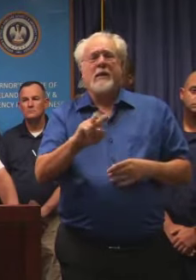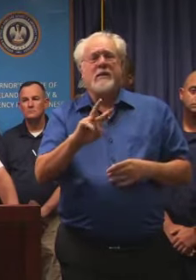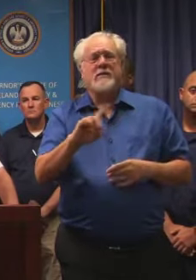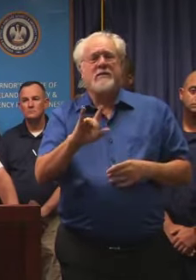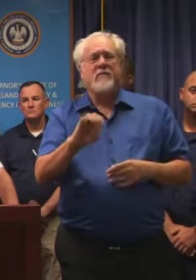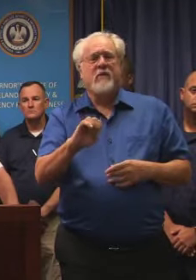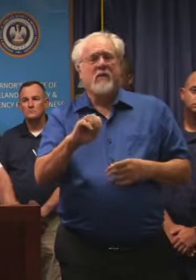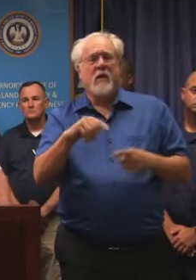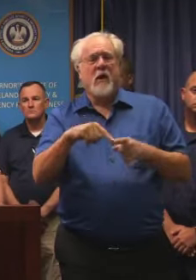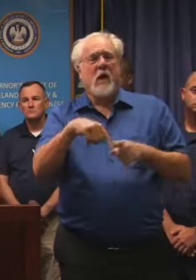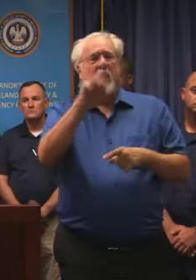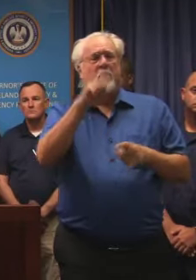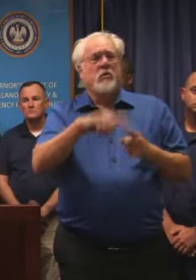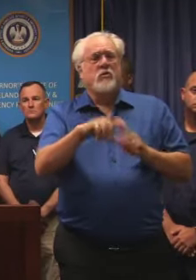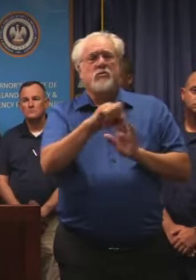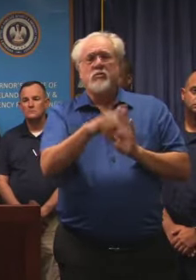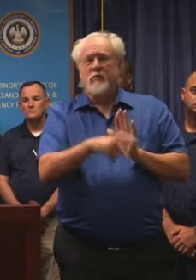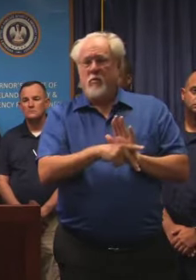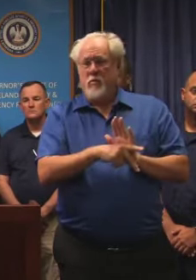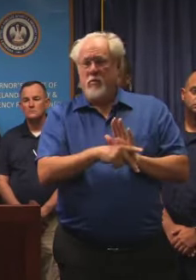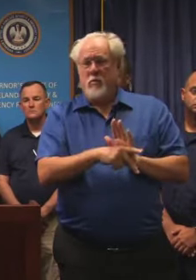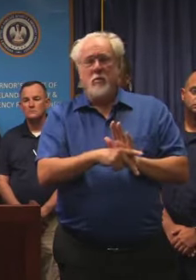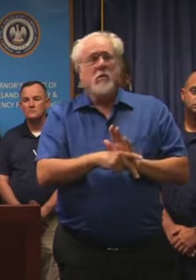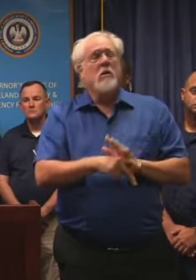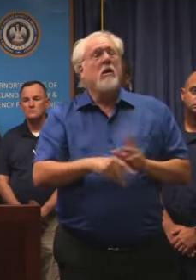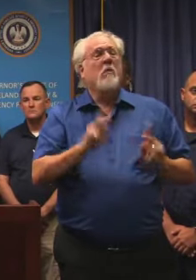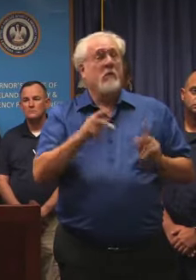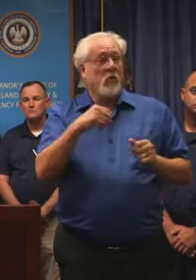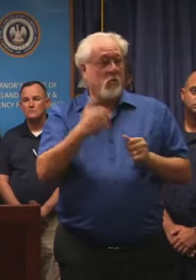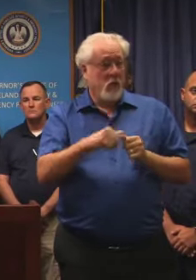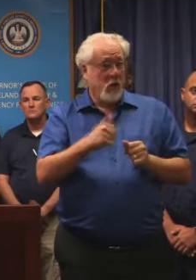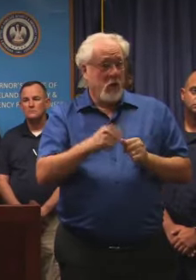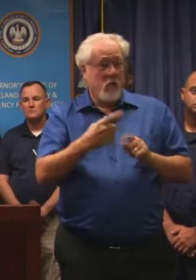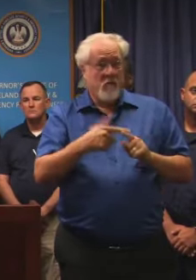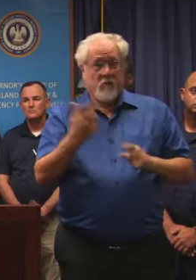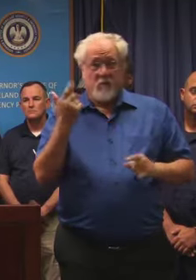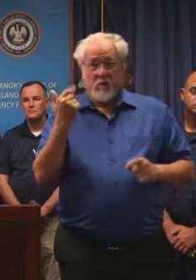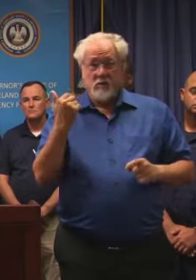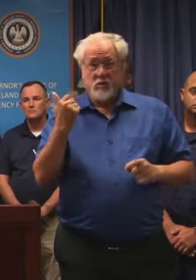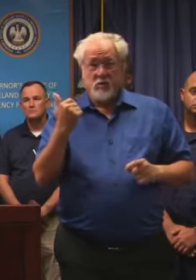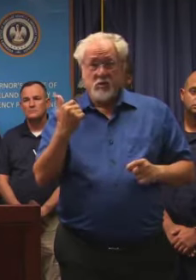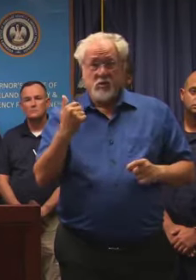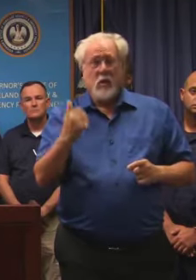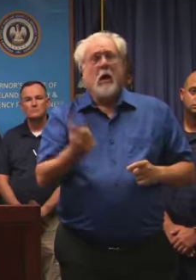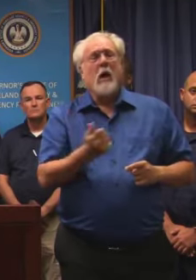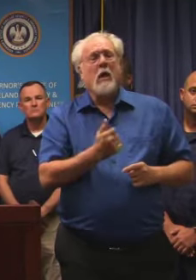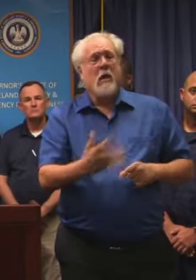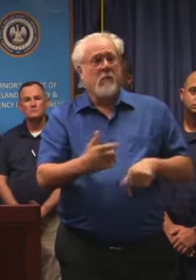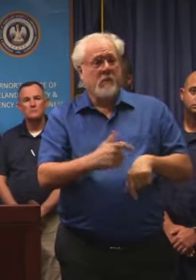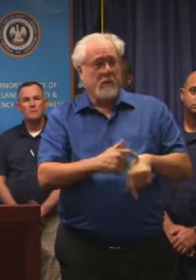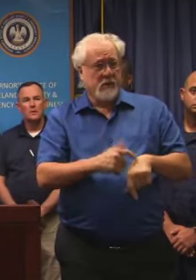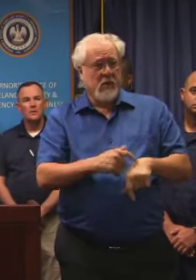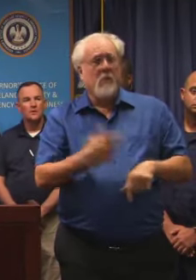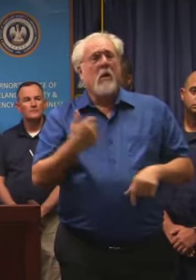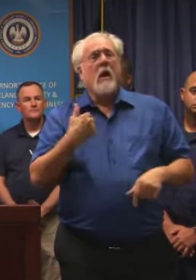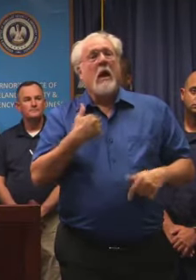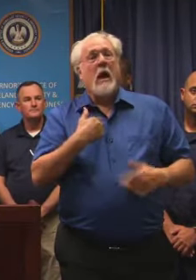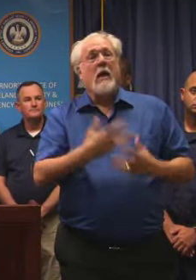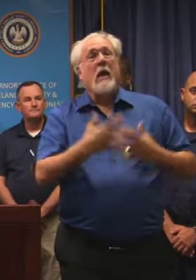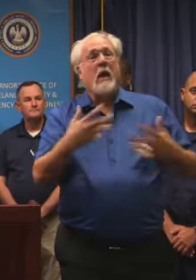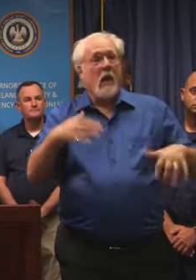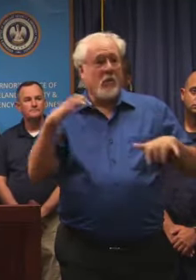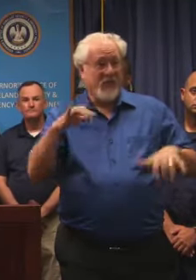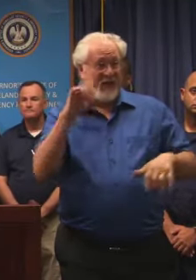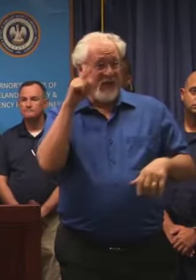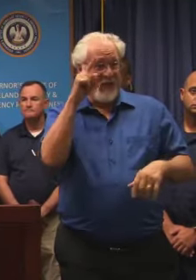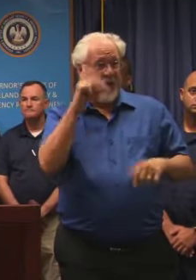to Shreveport. As people will recall from last year, on a couple of occasions, we had an awful lot of rain in